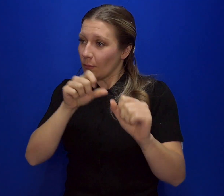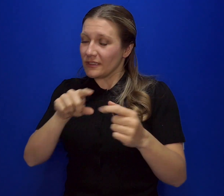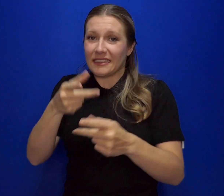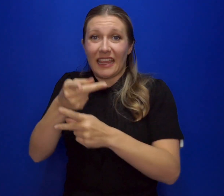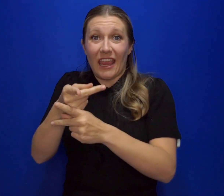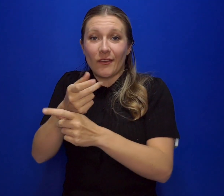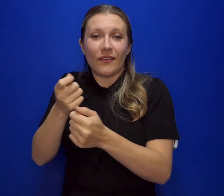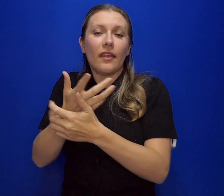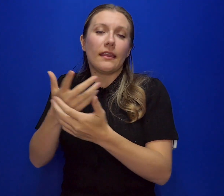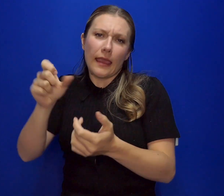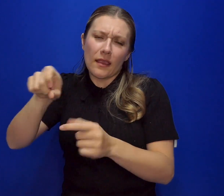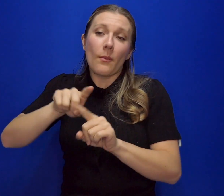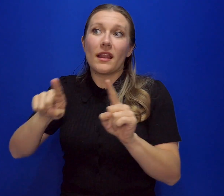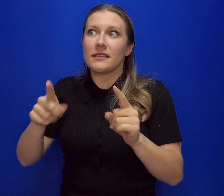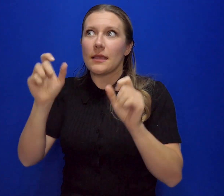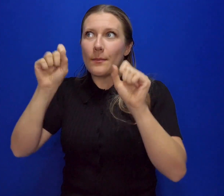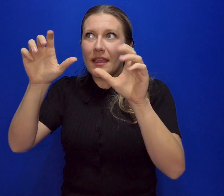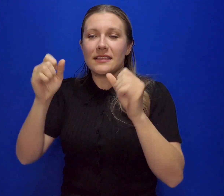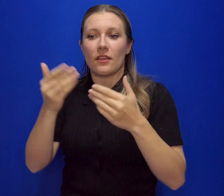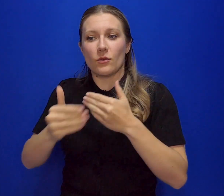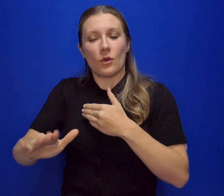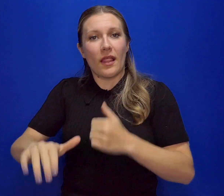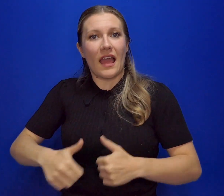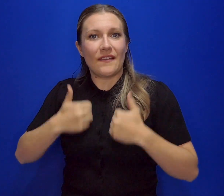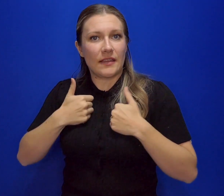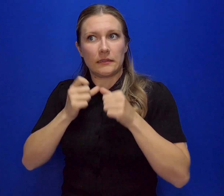of it. But it's amazing how through your life it's pervasive.